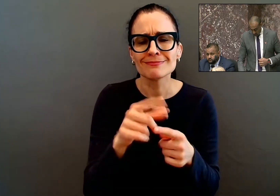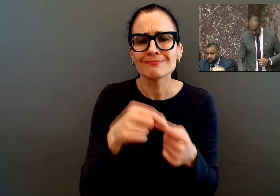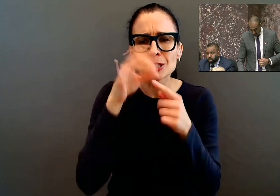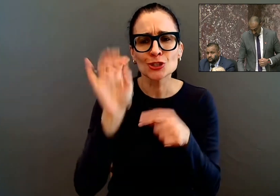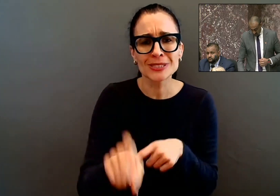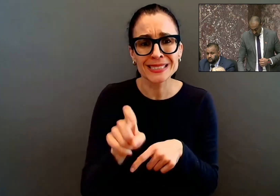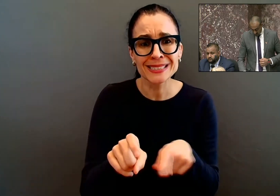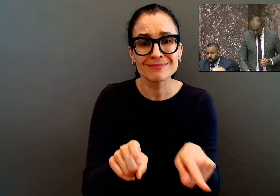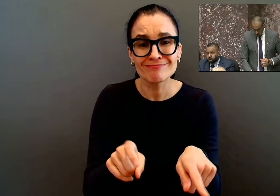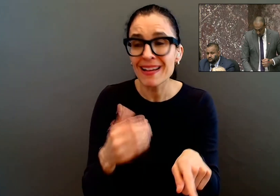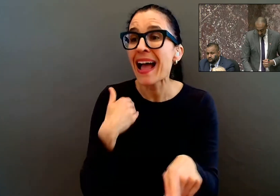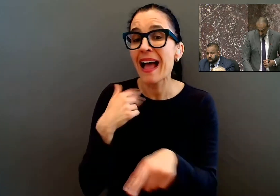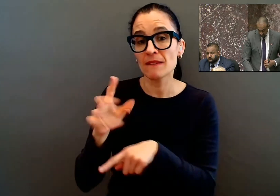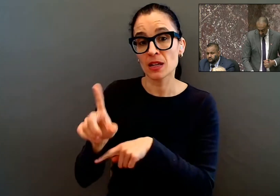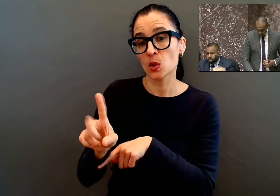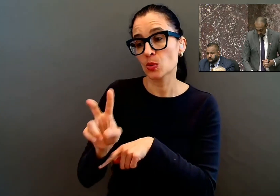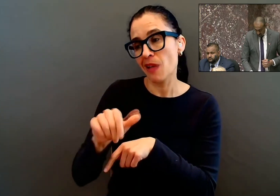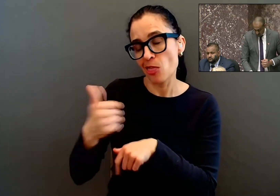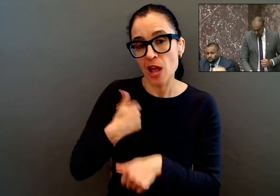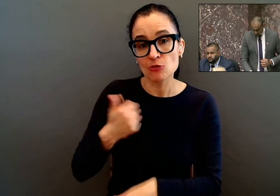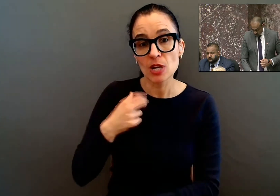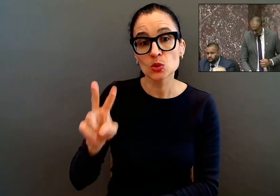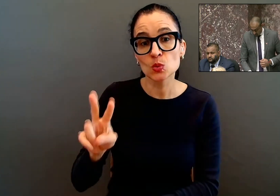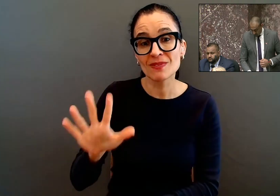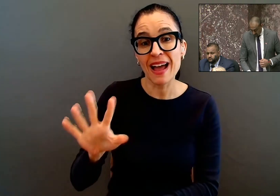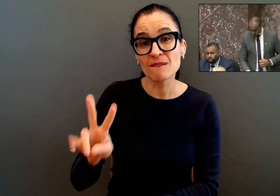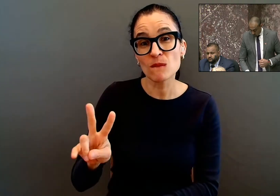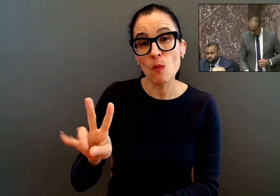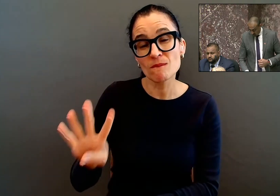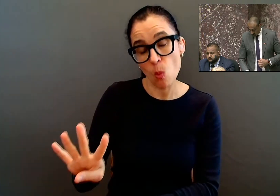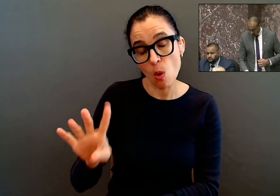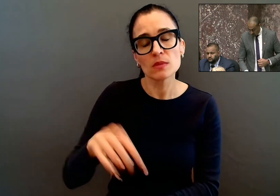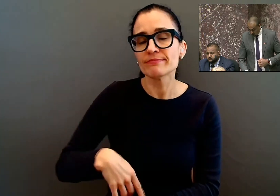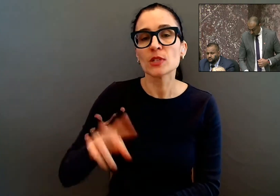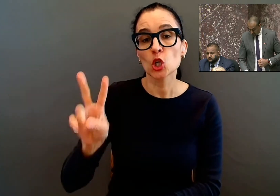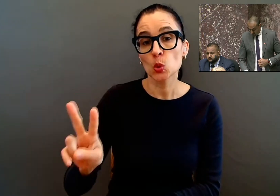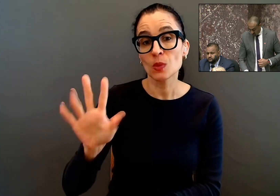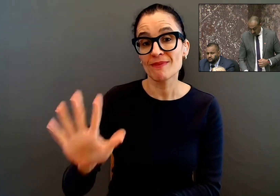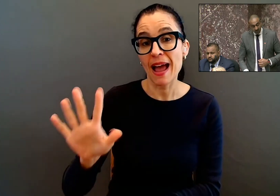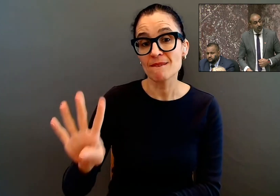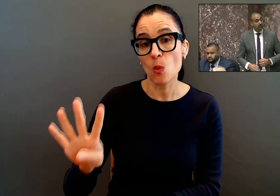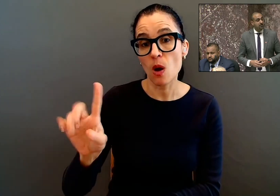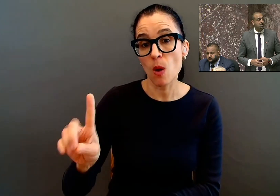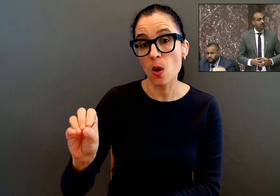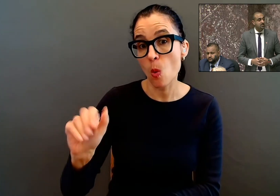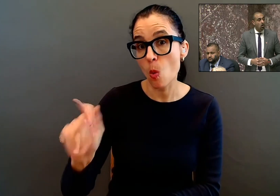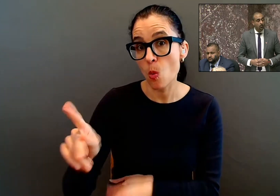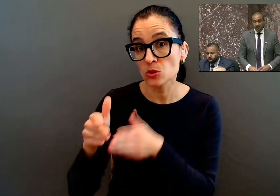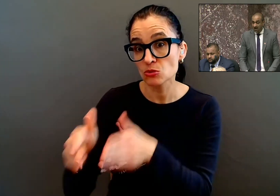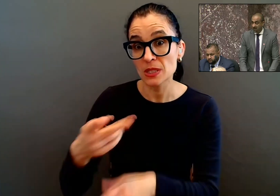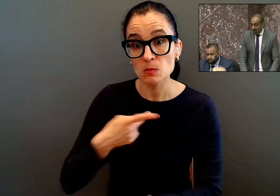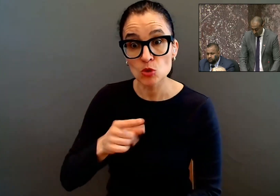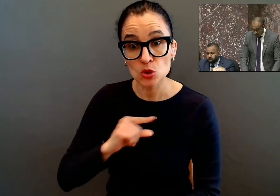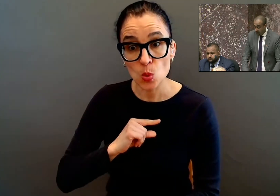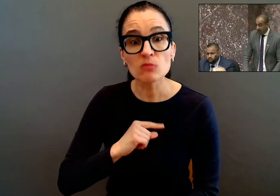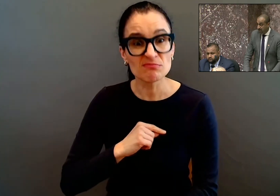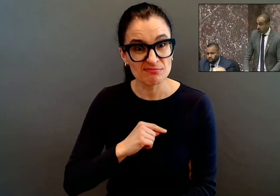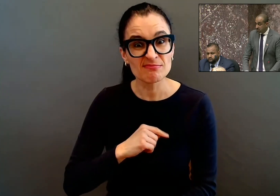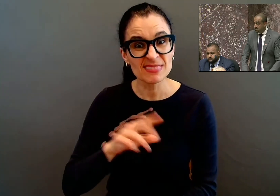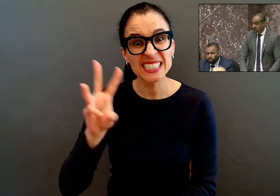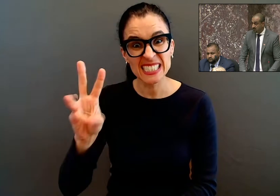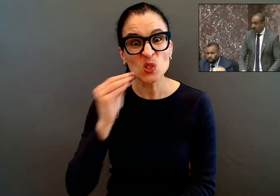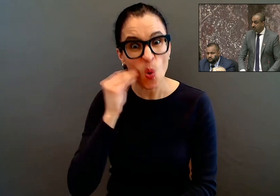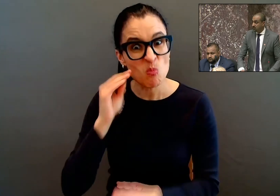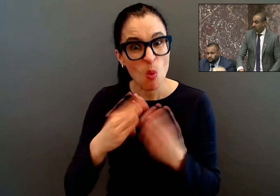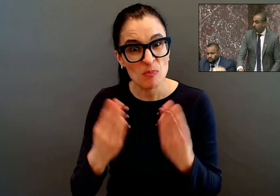that have opened. 1975 Bowser Avenue, Phase 1, Honourable Speaker, 50 units open. I've got